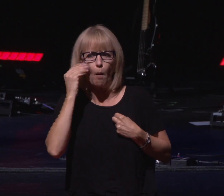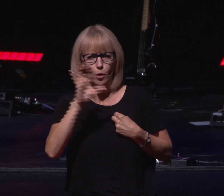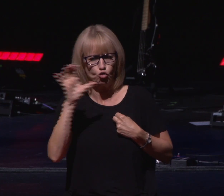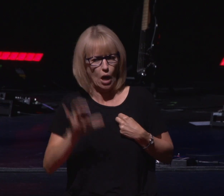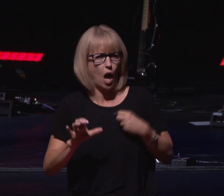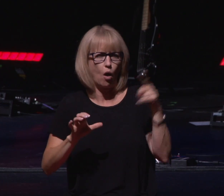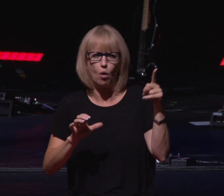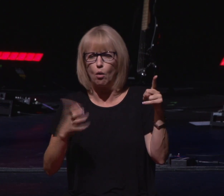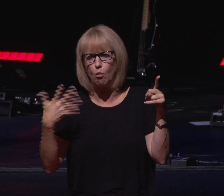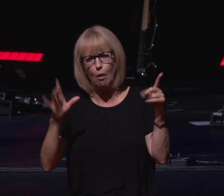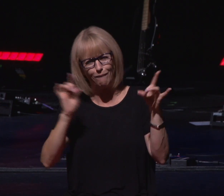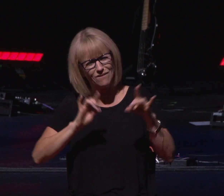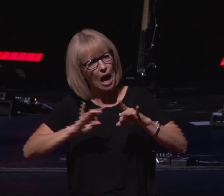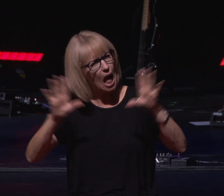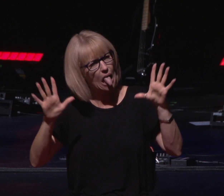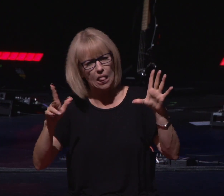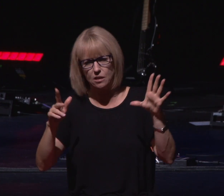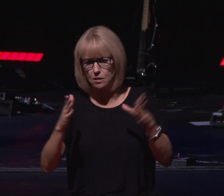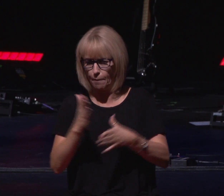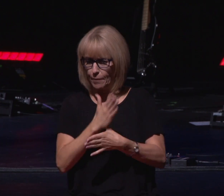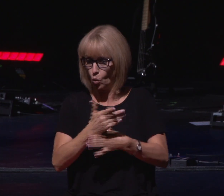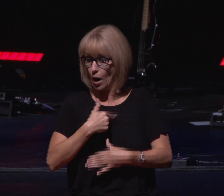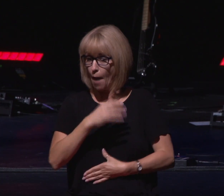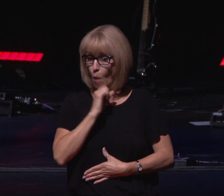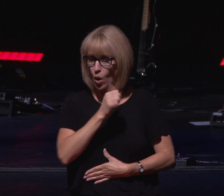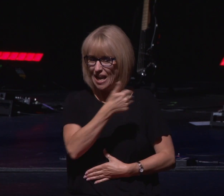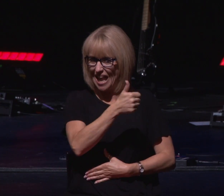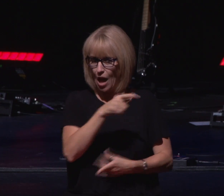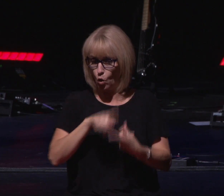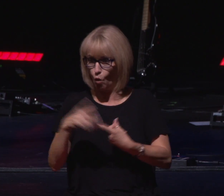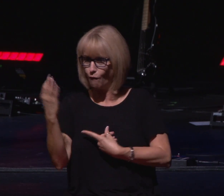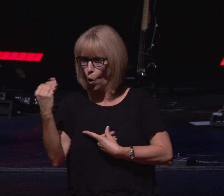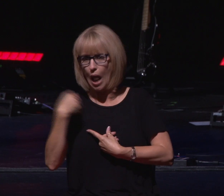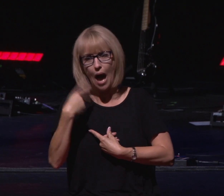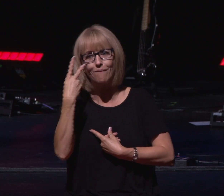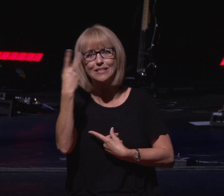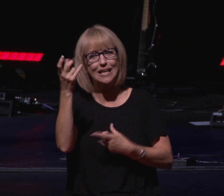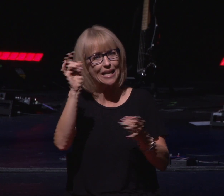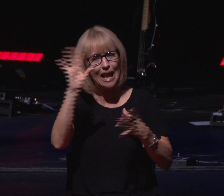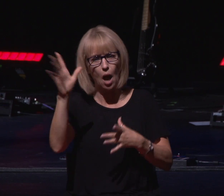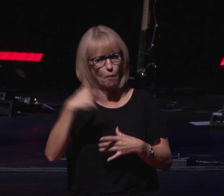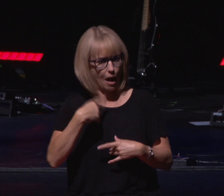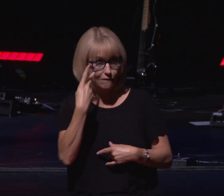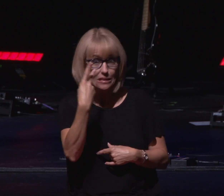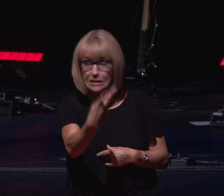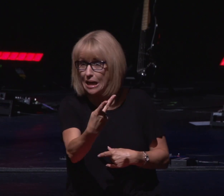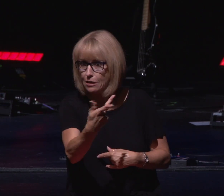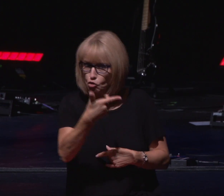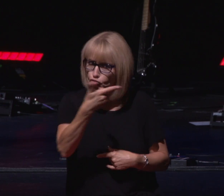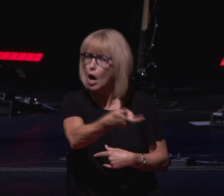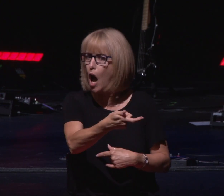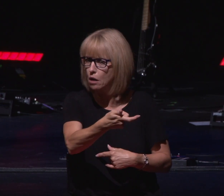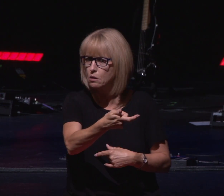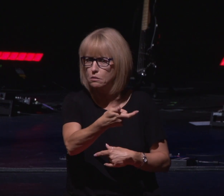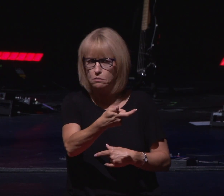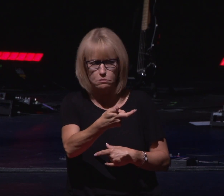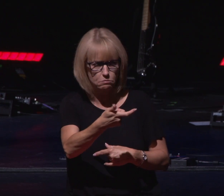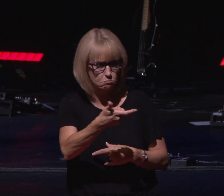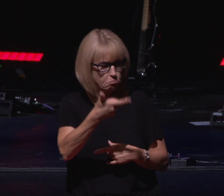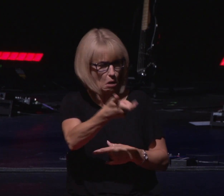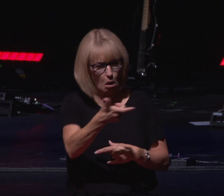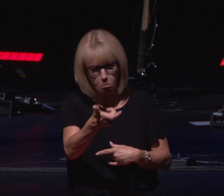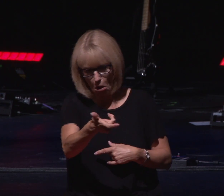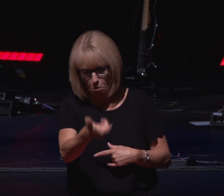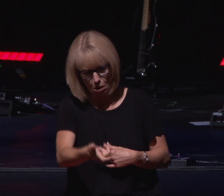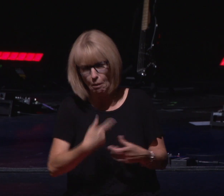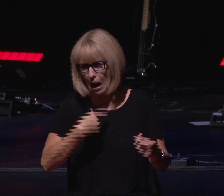violence between the ages of 10 and 14 than anybody that's seen in a lot of time. I've seen people get shot. I can still see a fire from